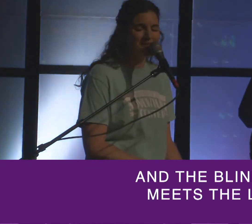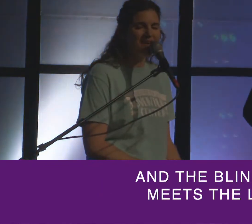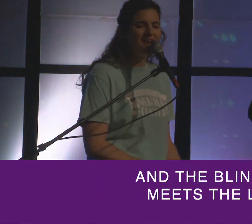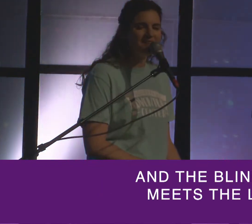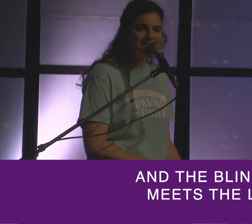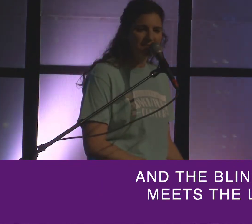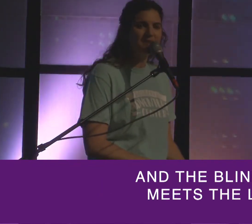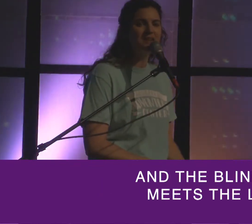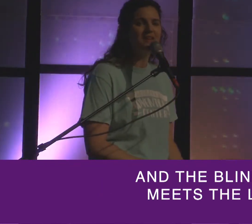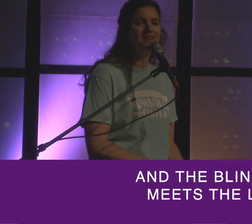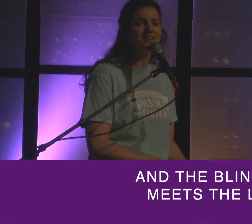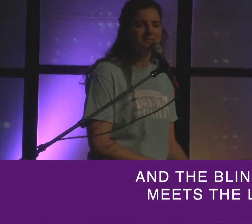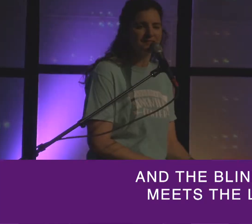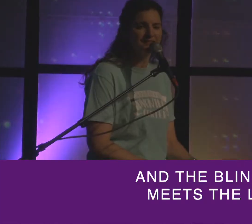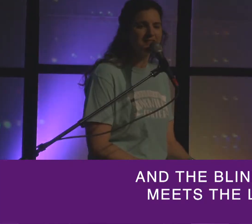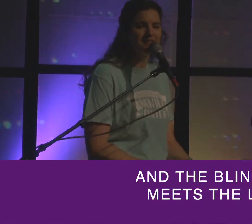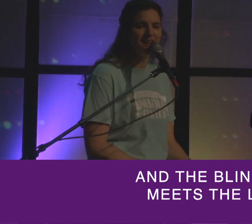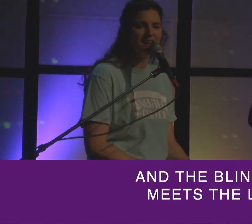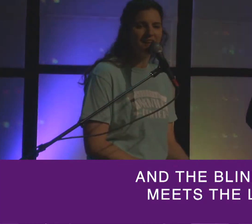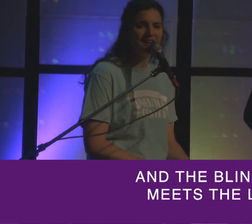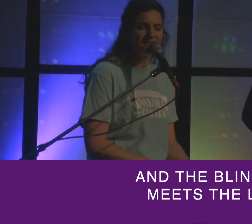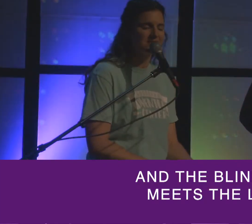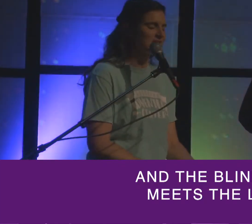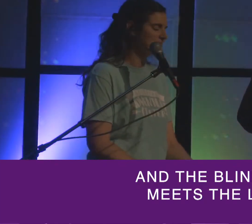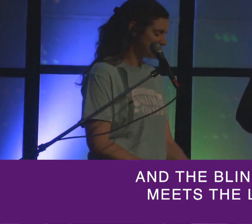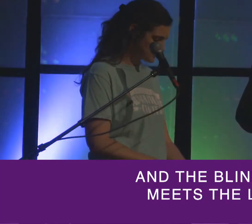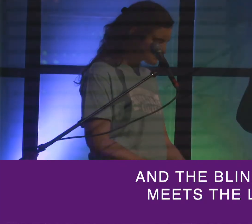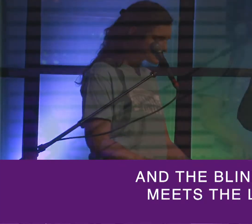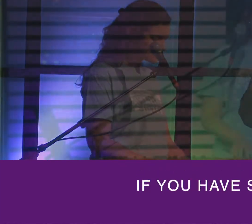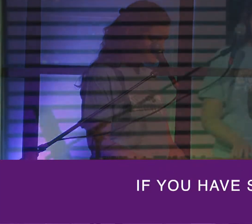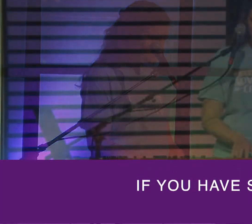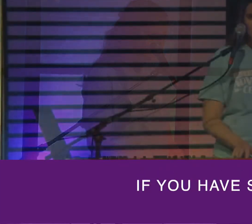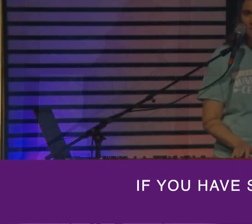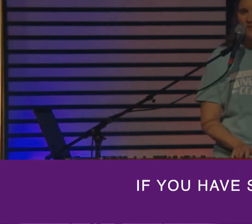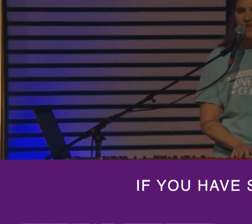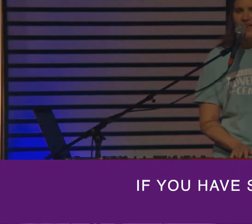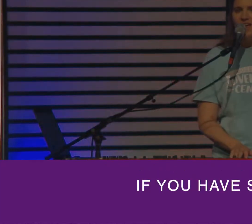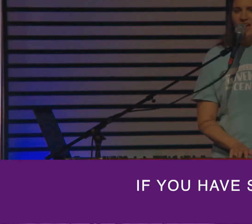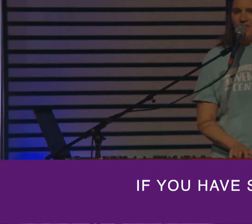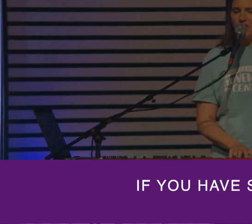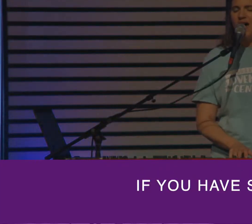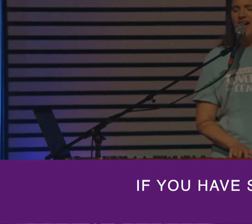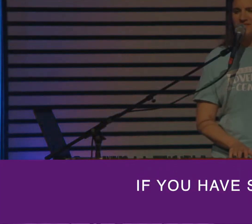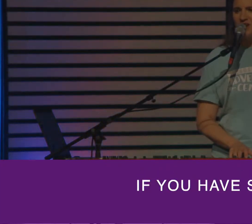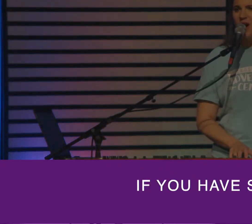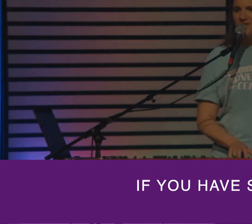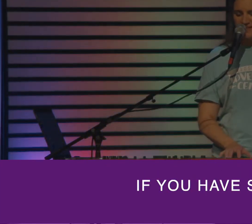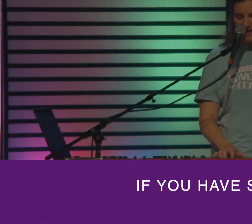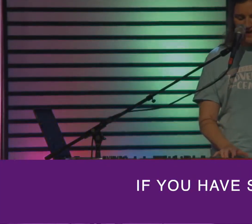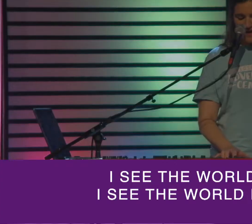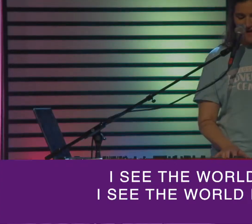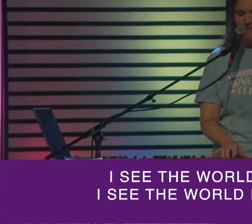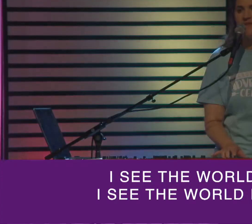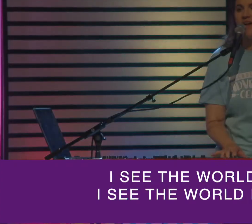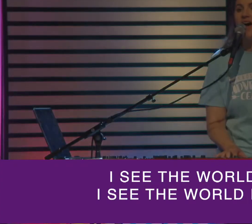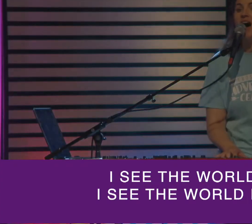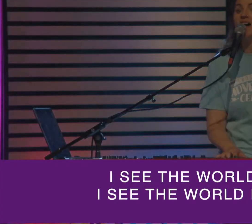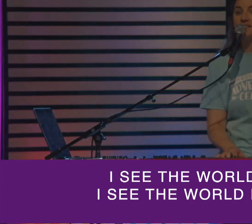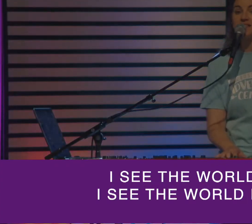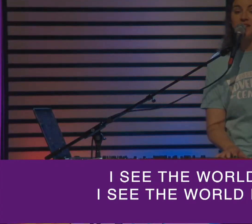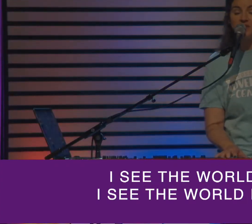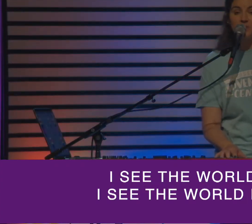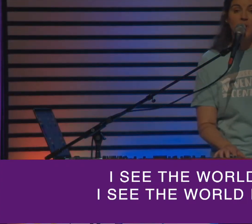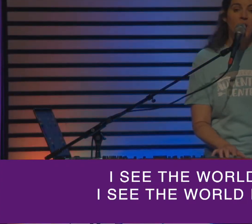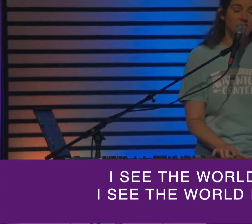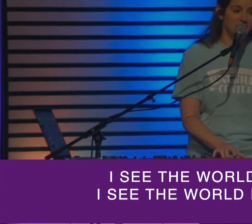and the blindness meets the light, If you have souls, say,